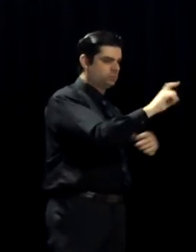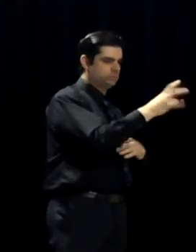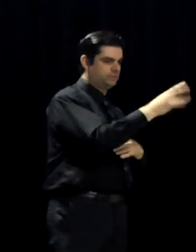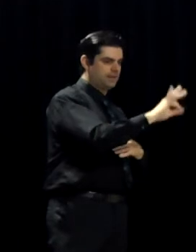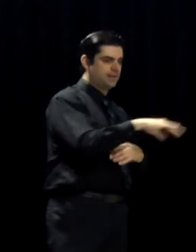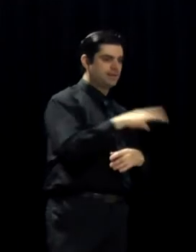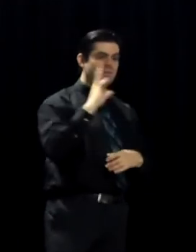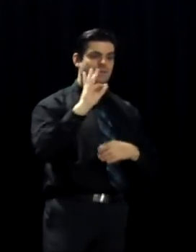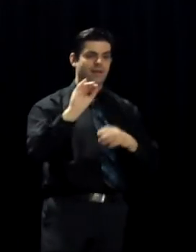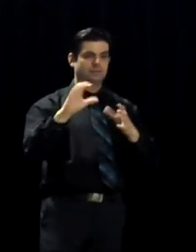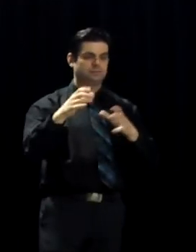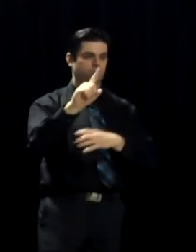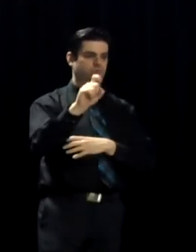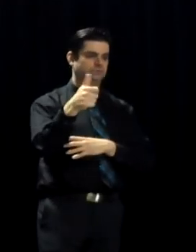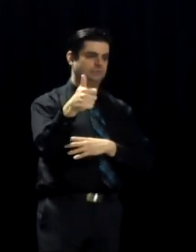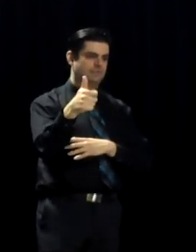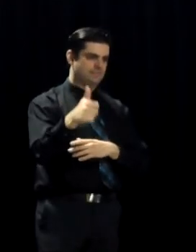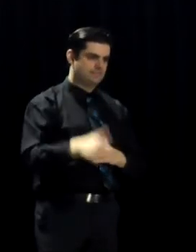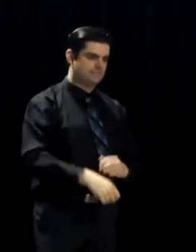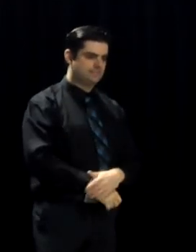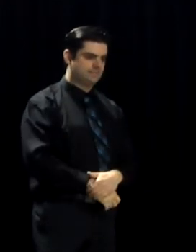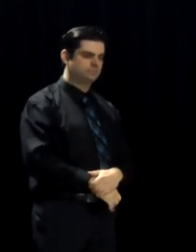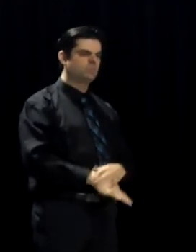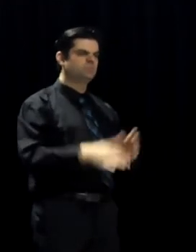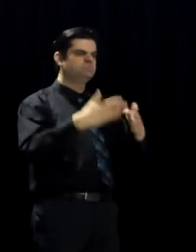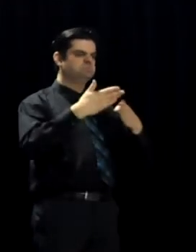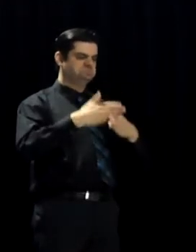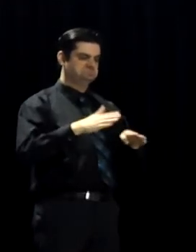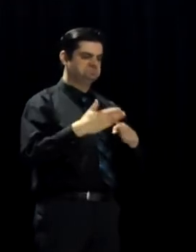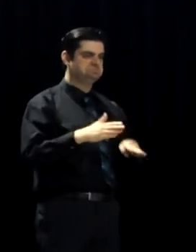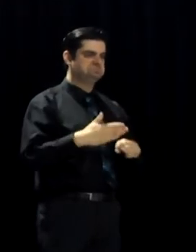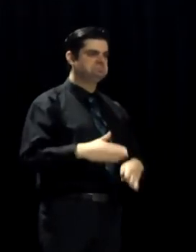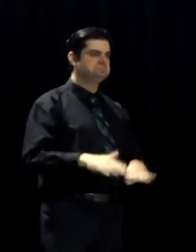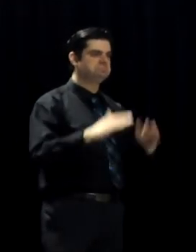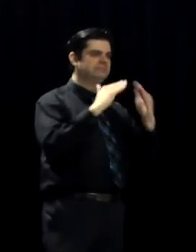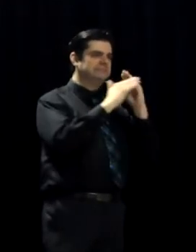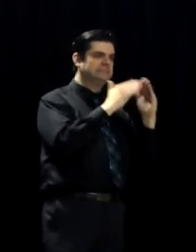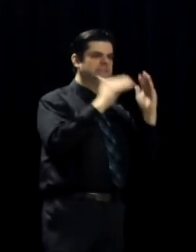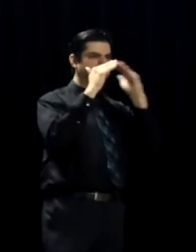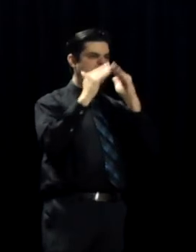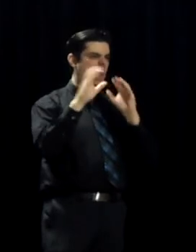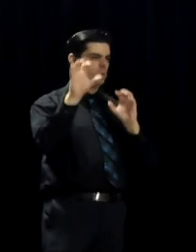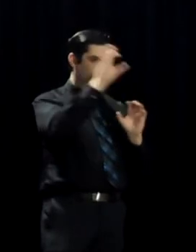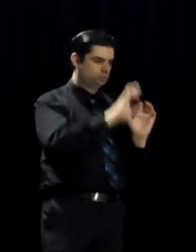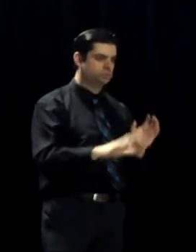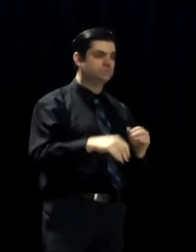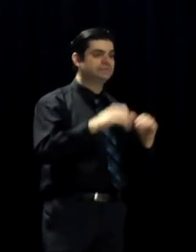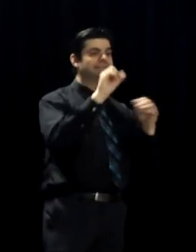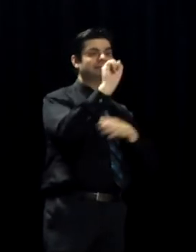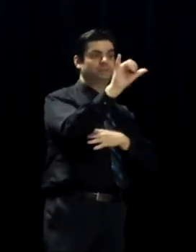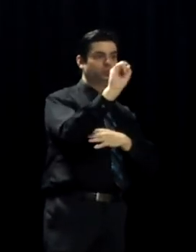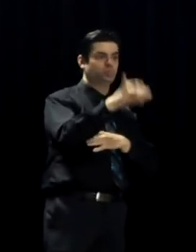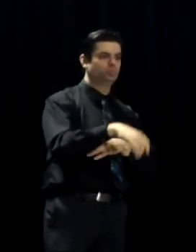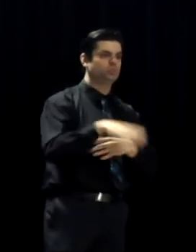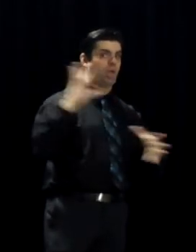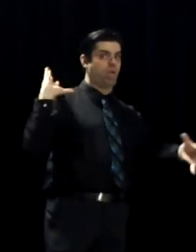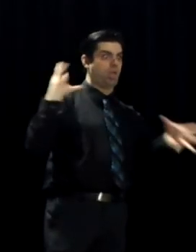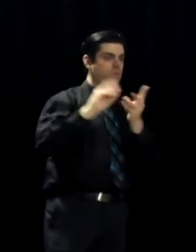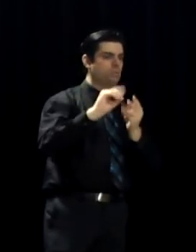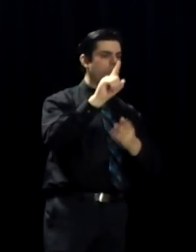First is total cases, second is recoveries. 1,007, City of Syracuse, 491